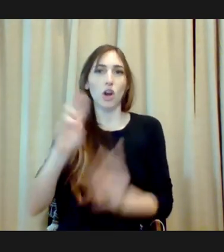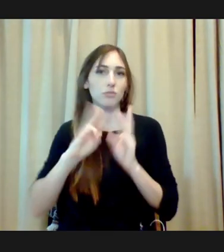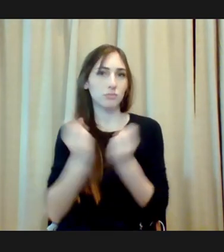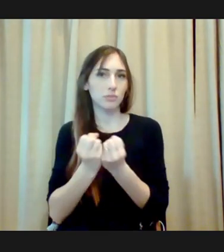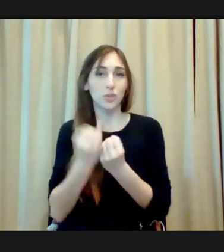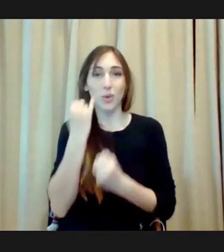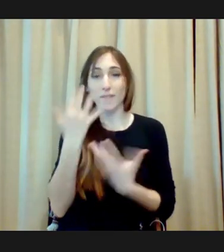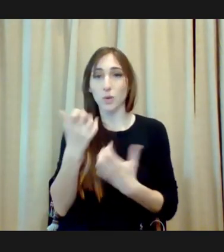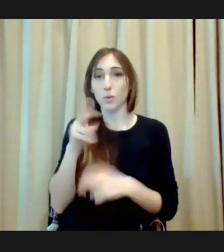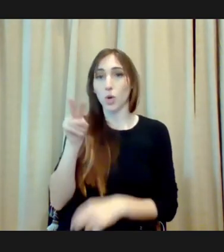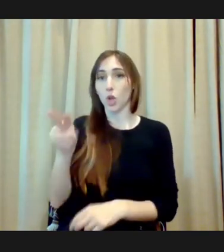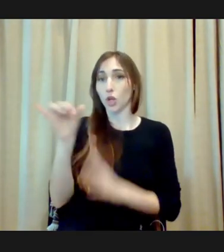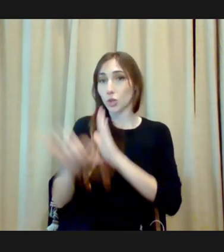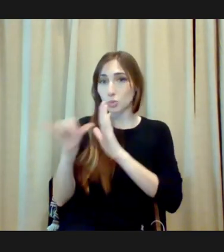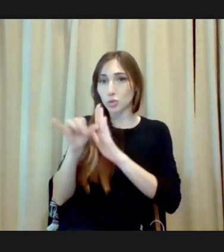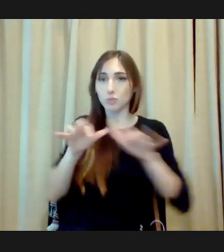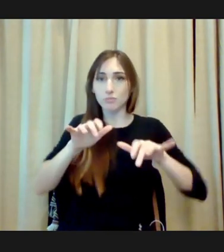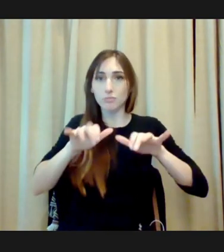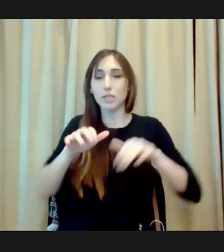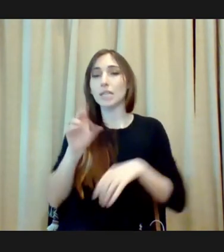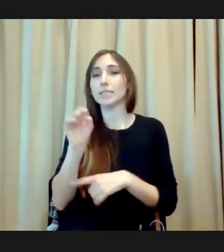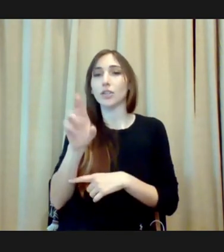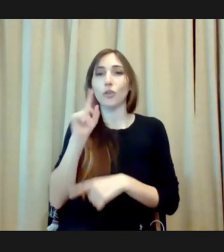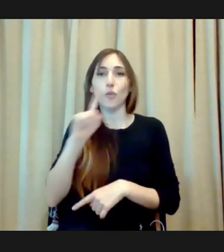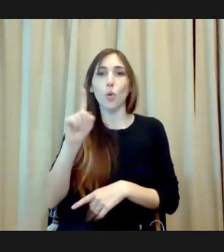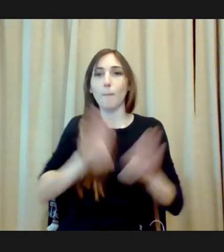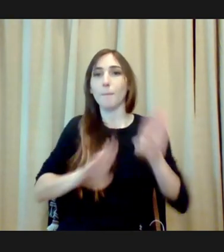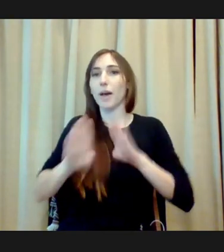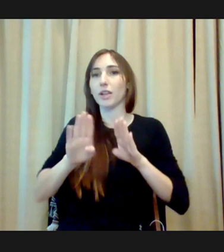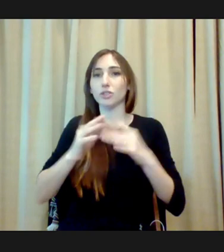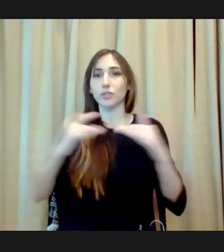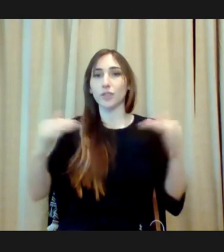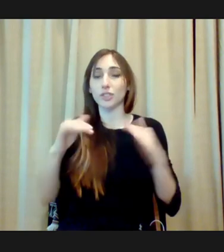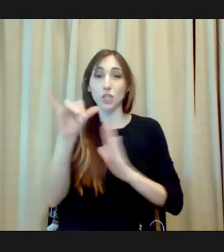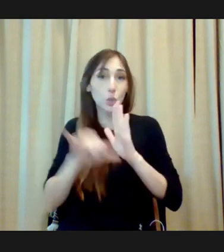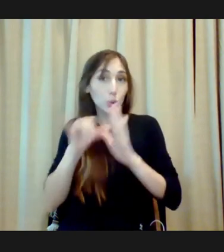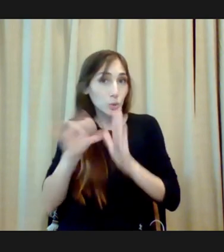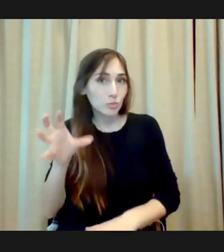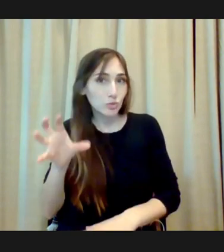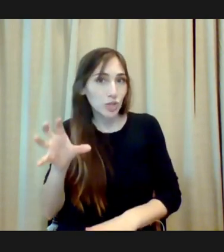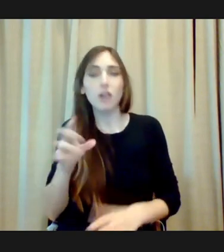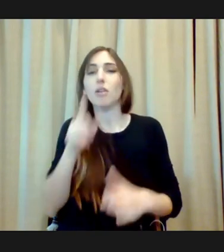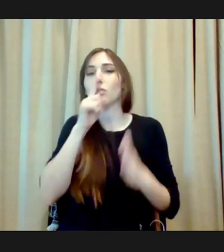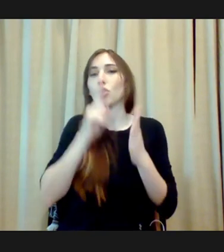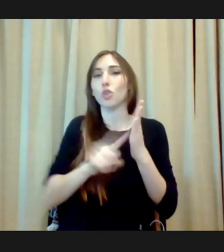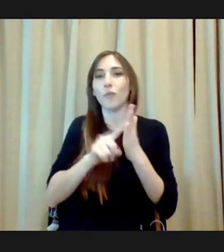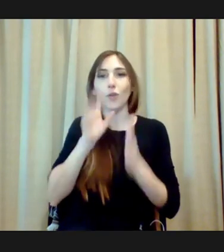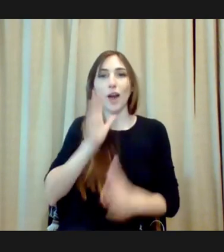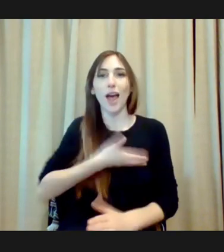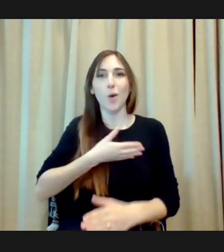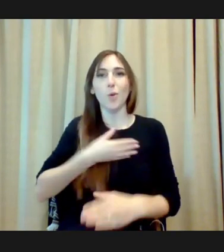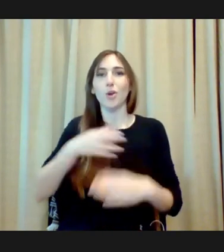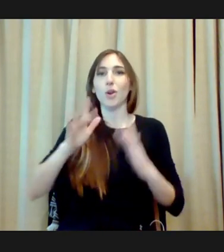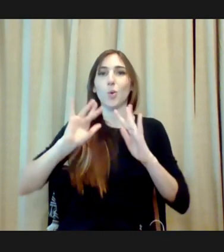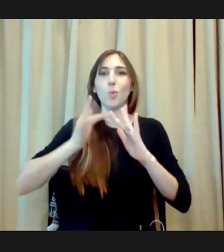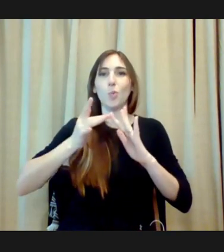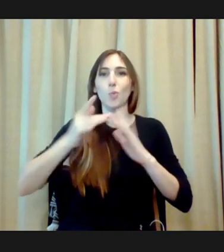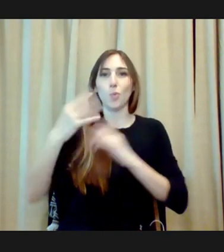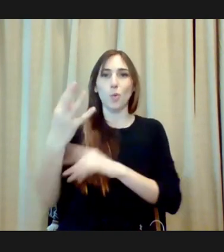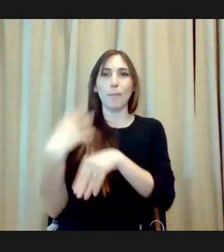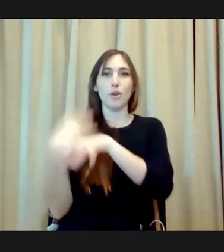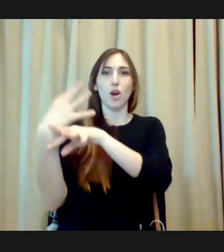go to the Center for Biological Diversity YouTube channel, look for the webinar that we did on wolf delisting November